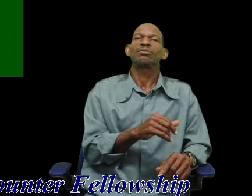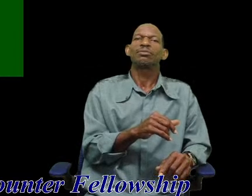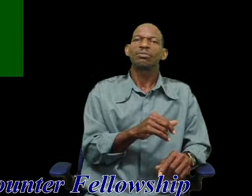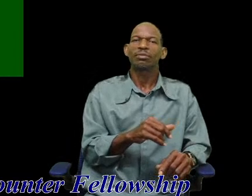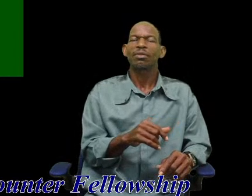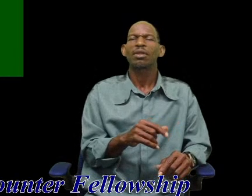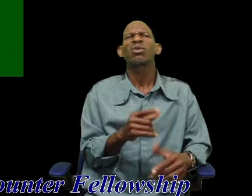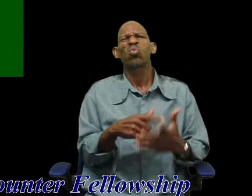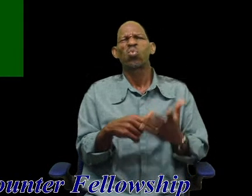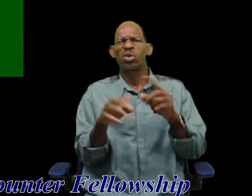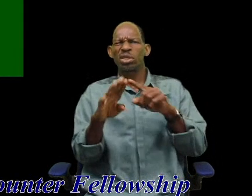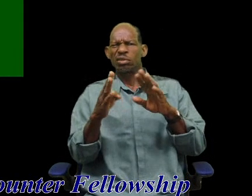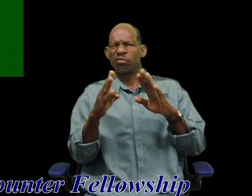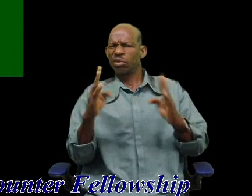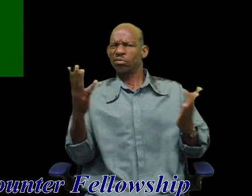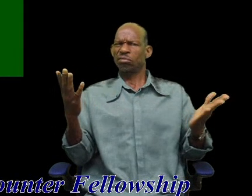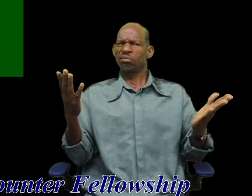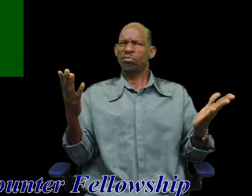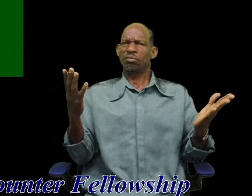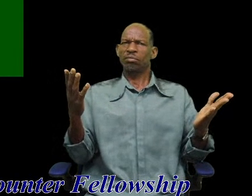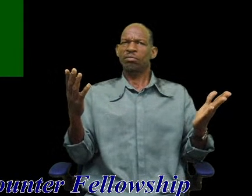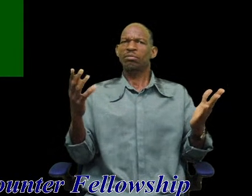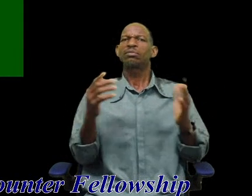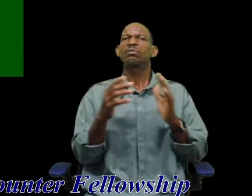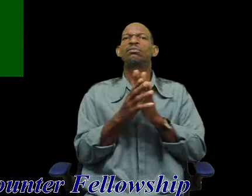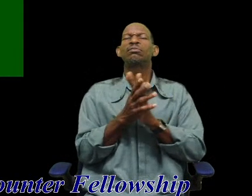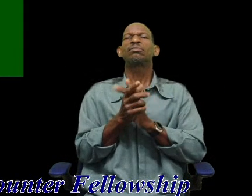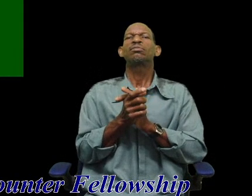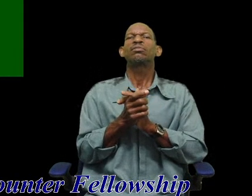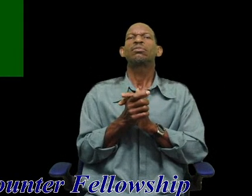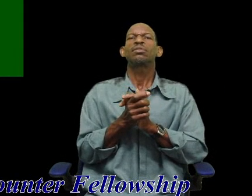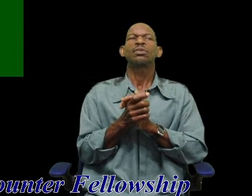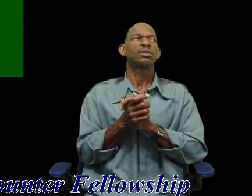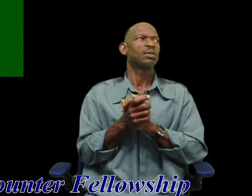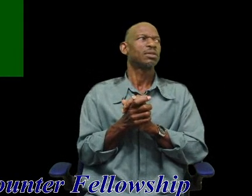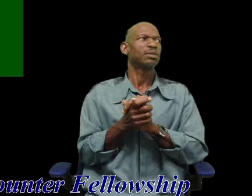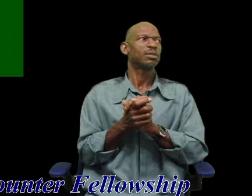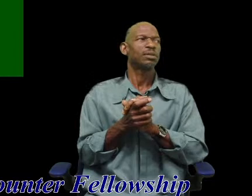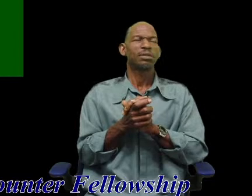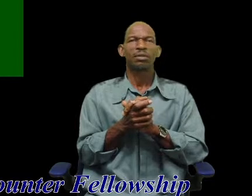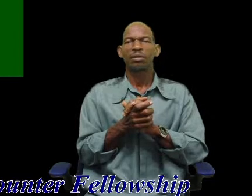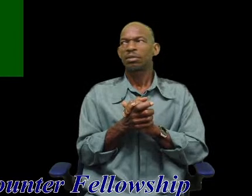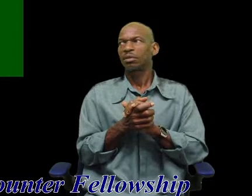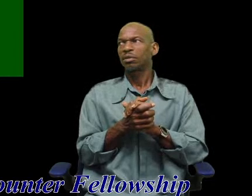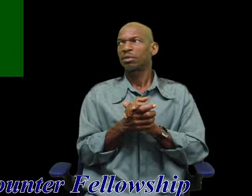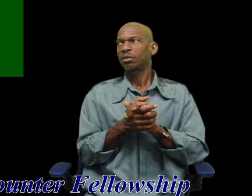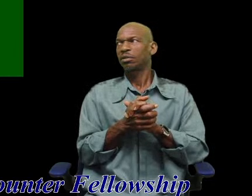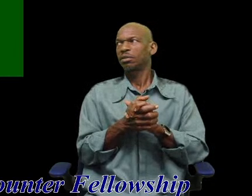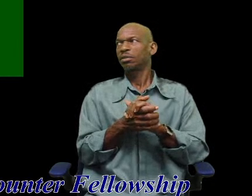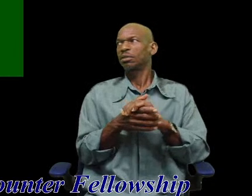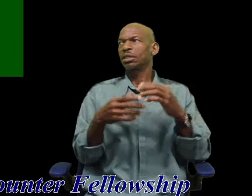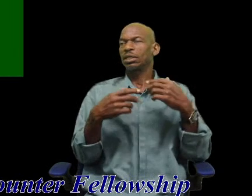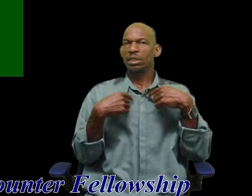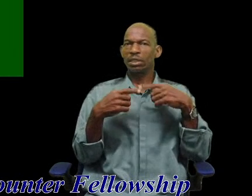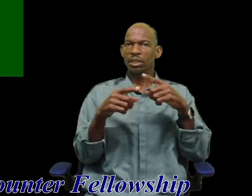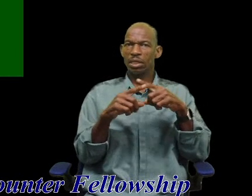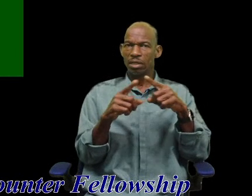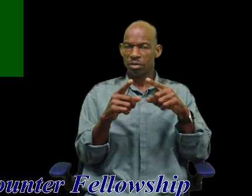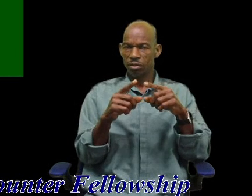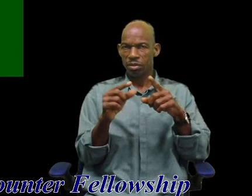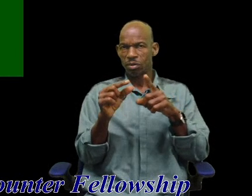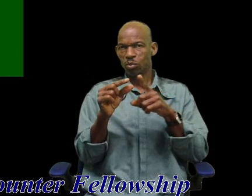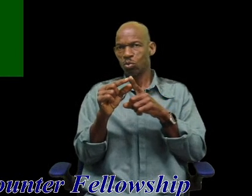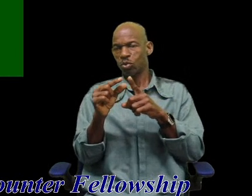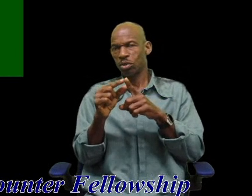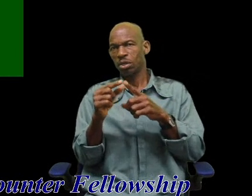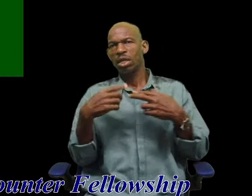different is it is a different word, and as I said to you before, it's a word that have the same